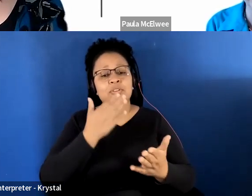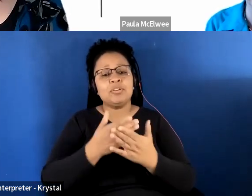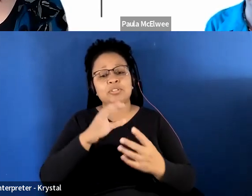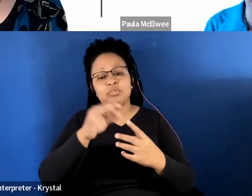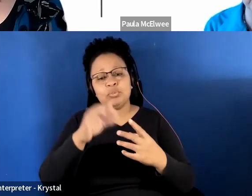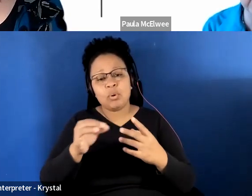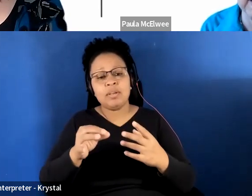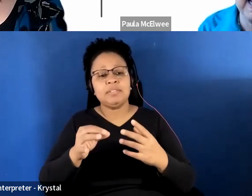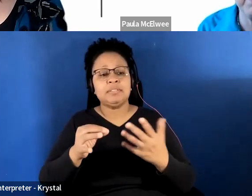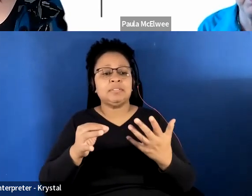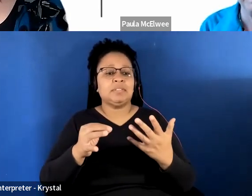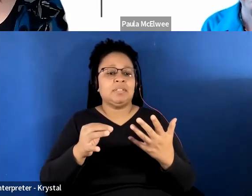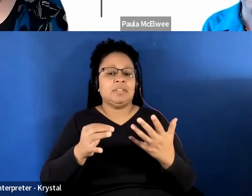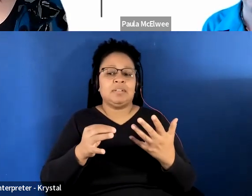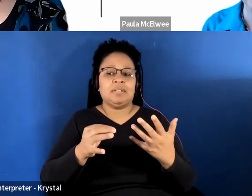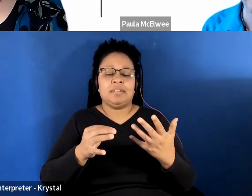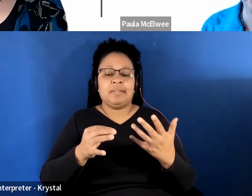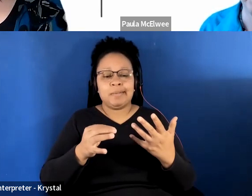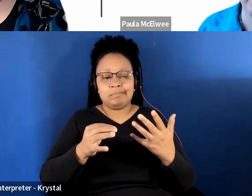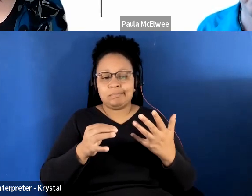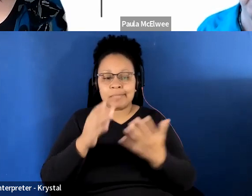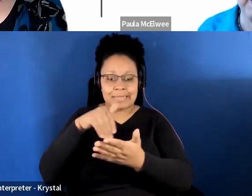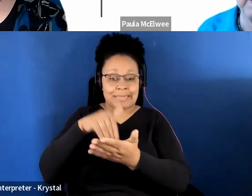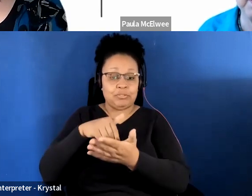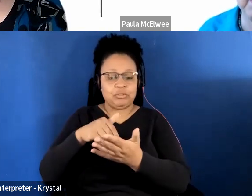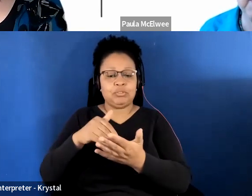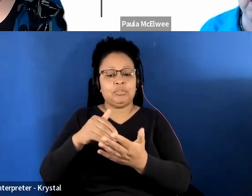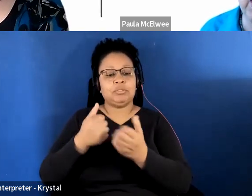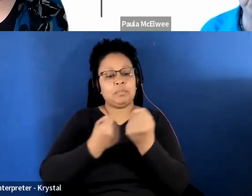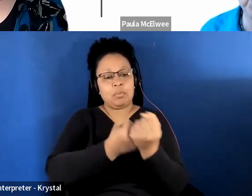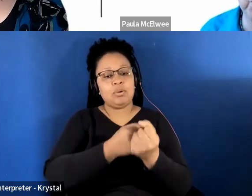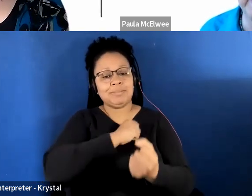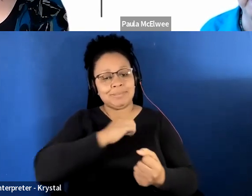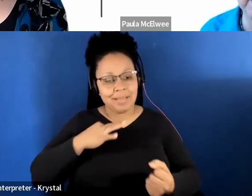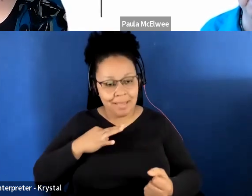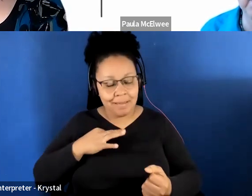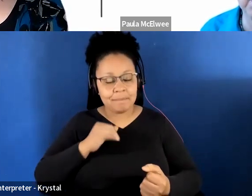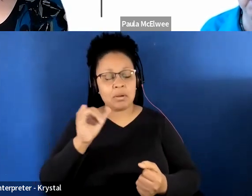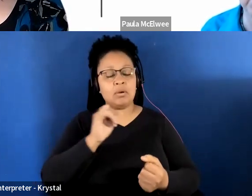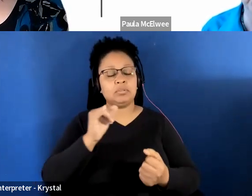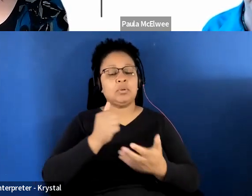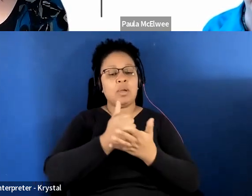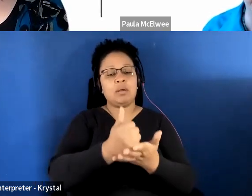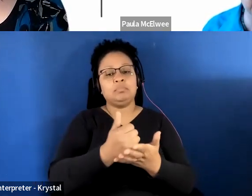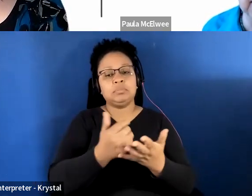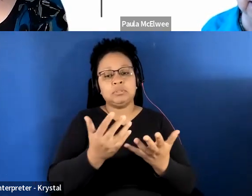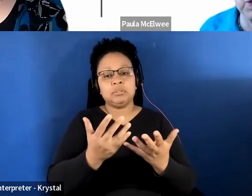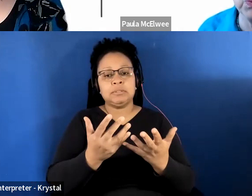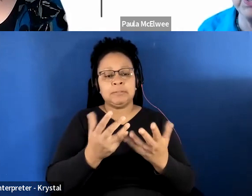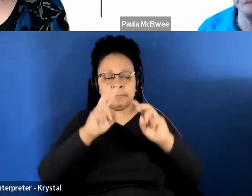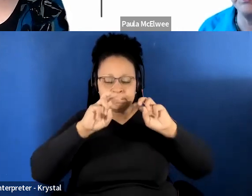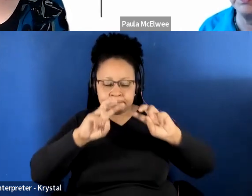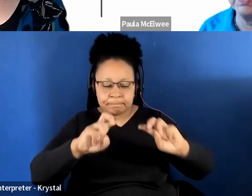center that supports the staff and at the same time, helps you to begin to analyze